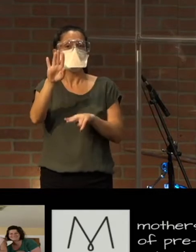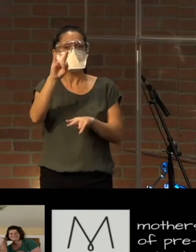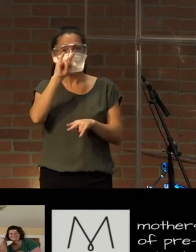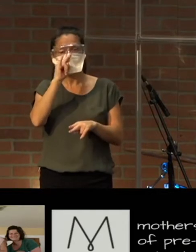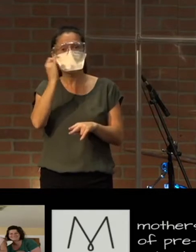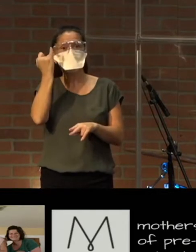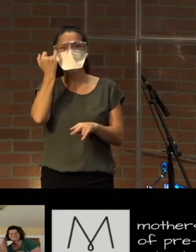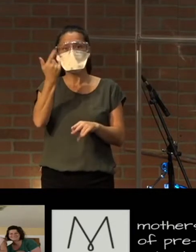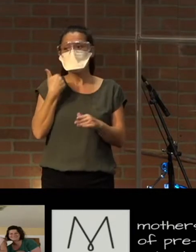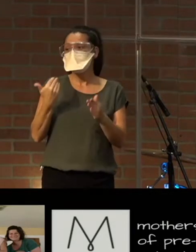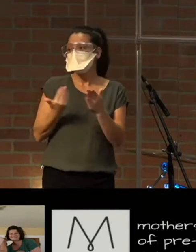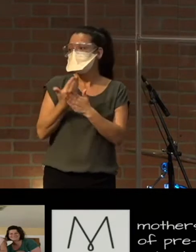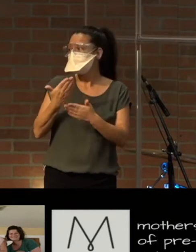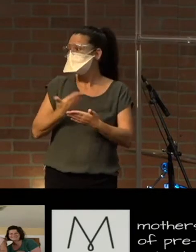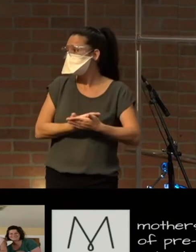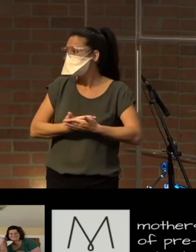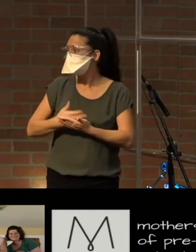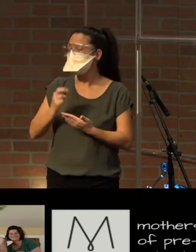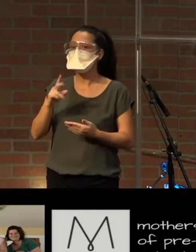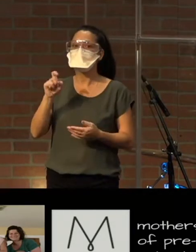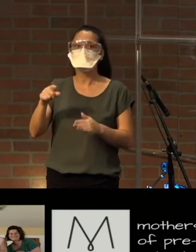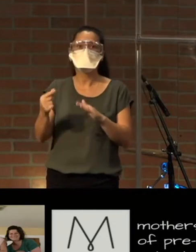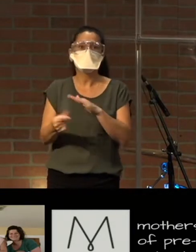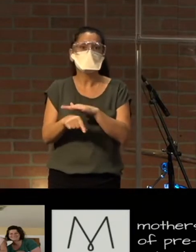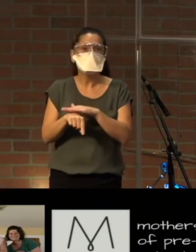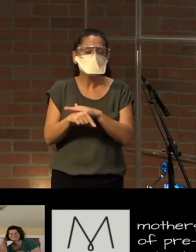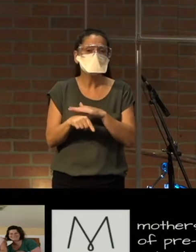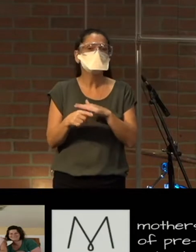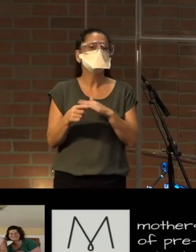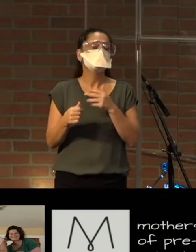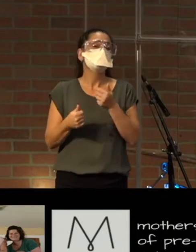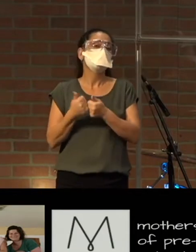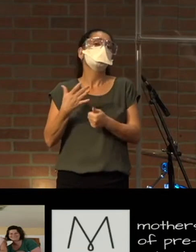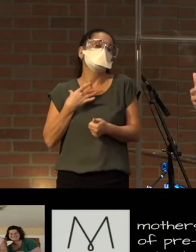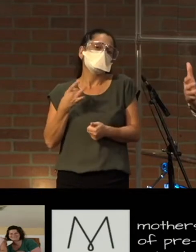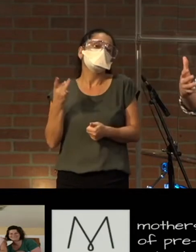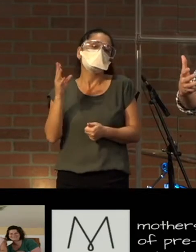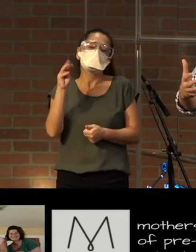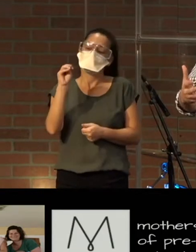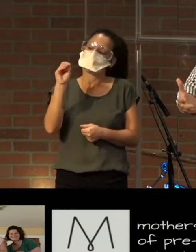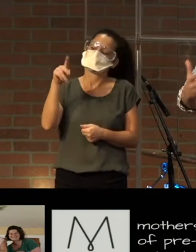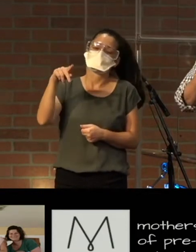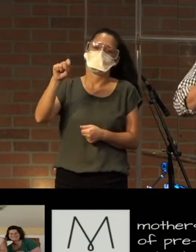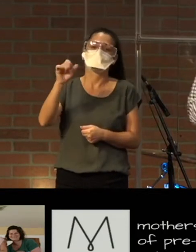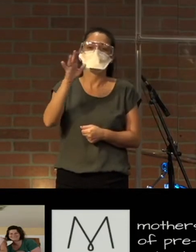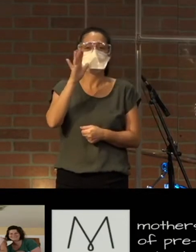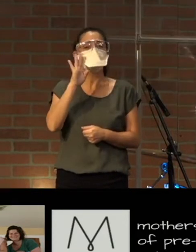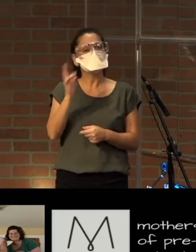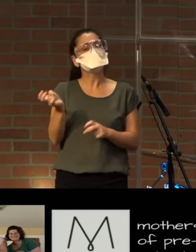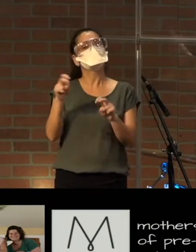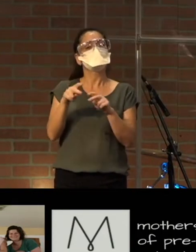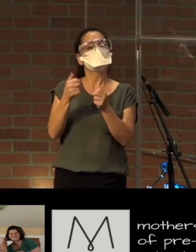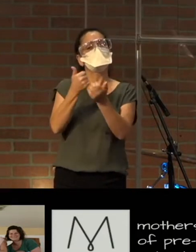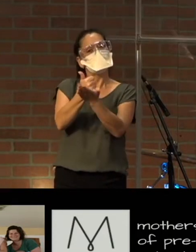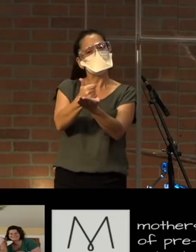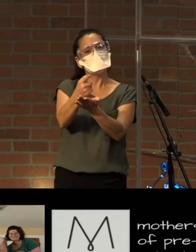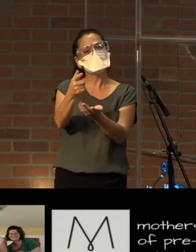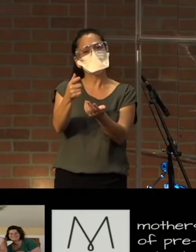have a new baby or if you end up in quarantine, more than likely a MOPS mom is going to step in and help you with a meal